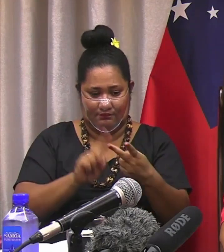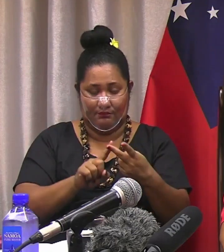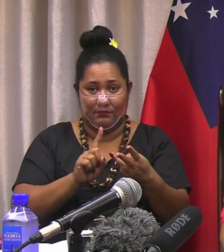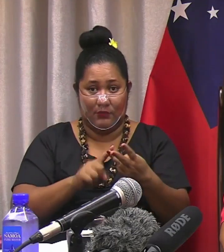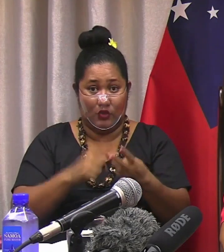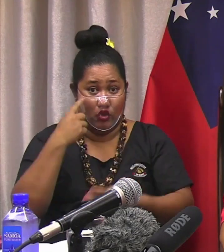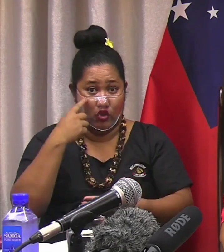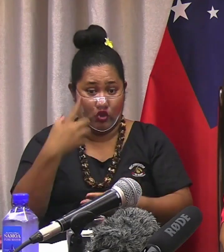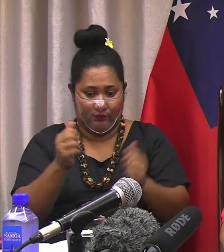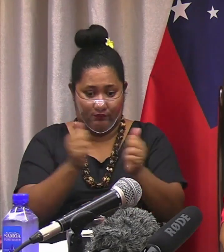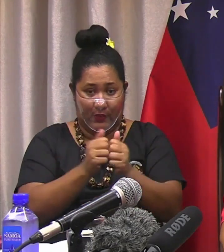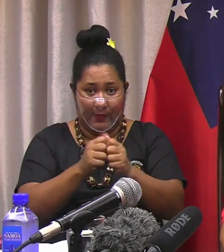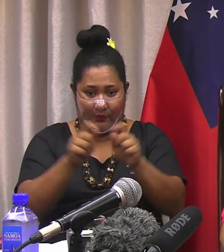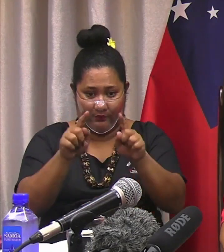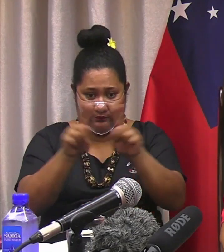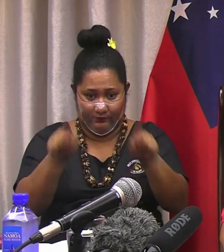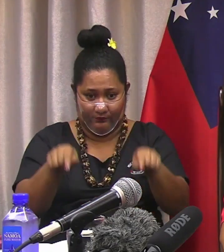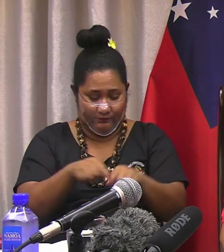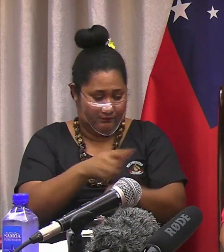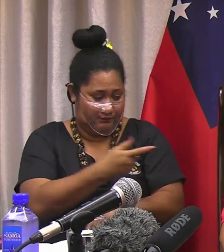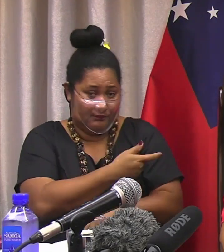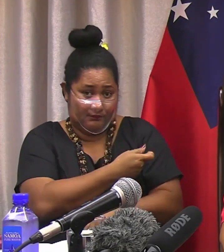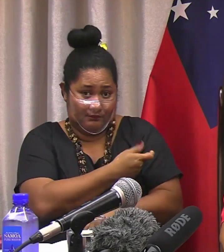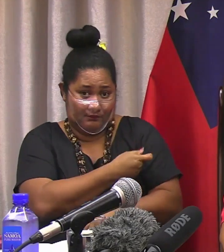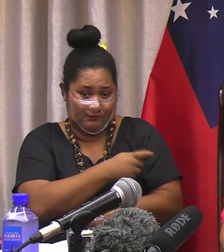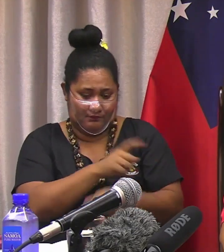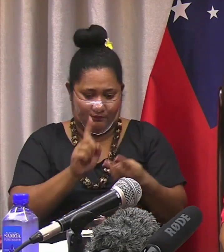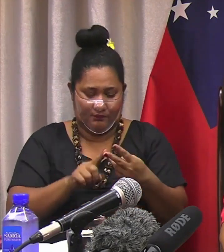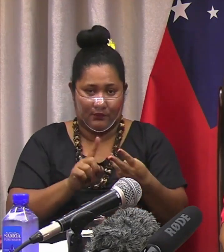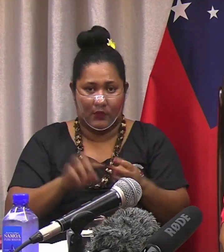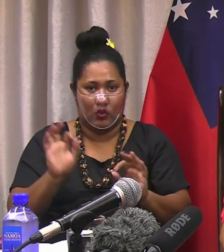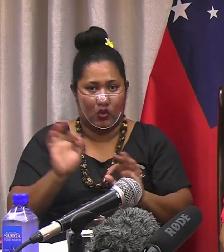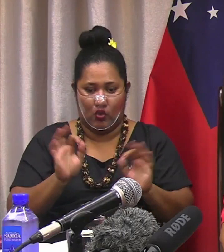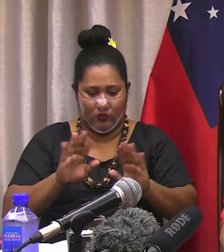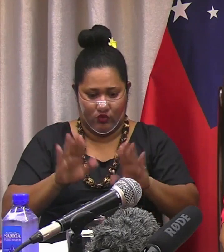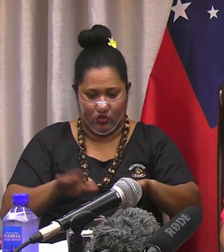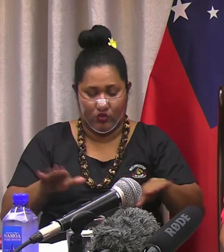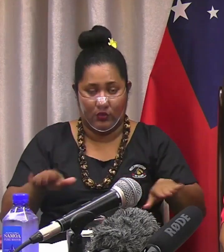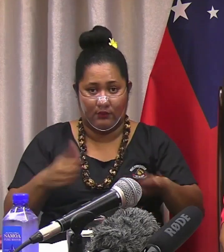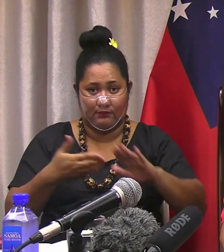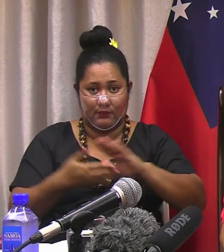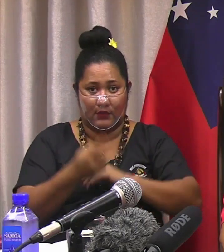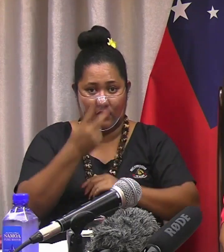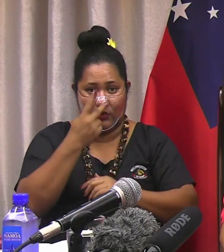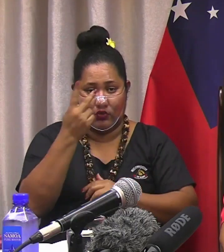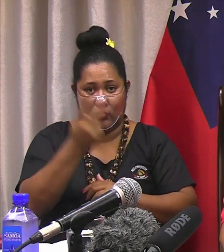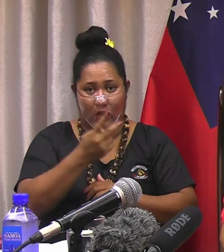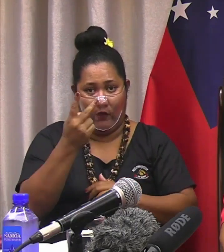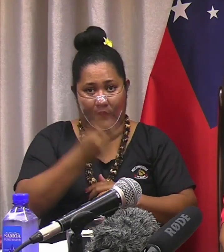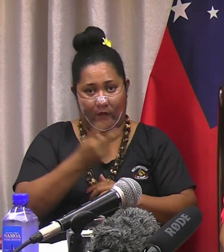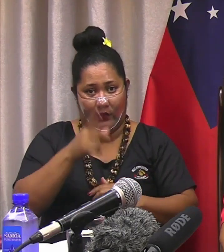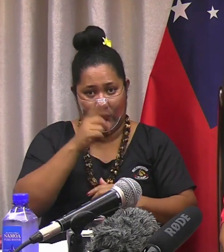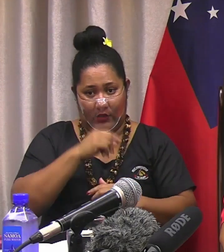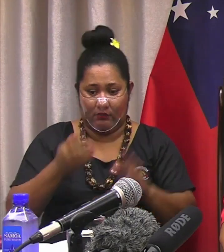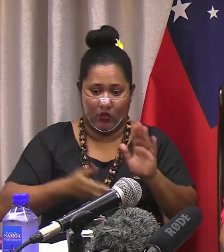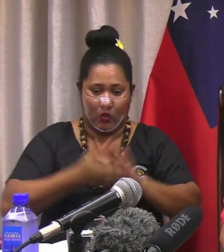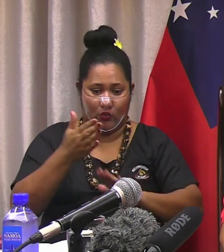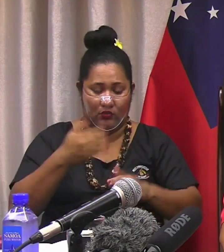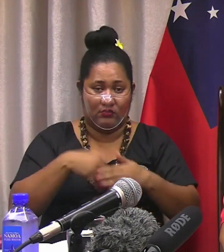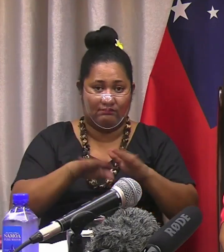of vaccination cards, and no children under 12 allowed in public places.